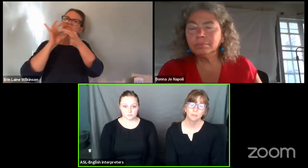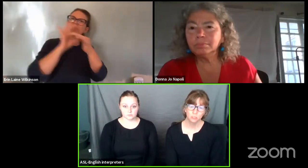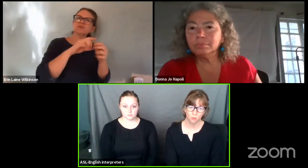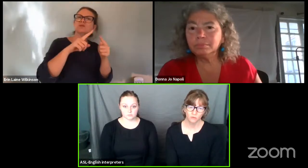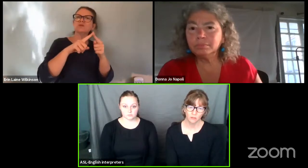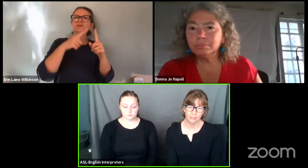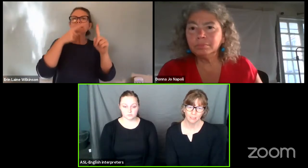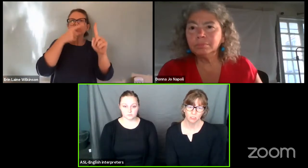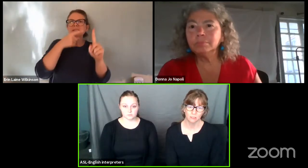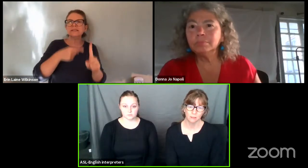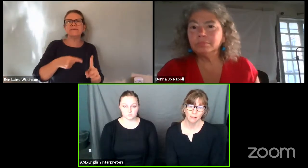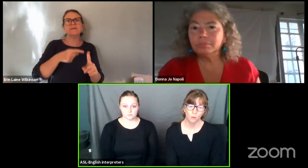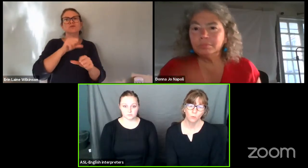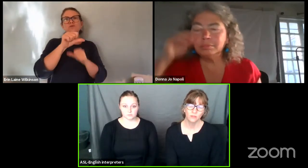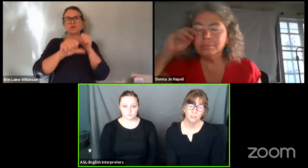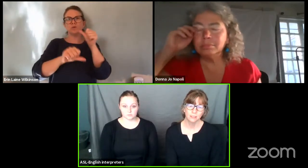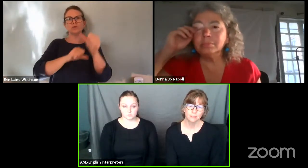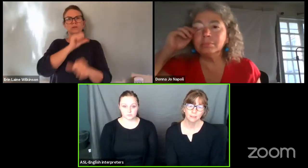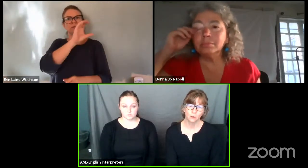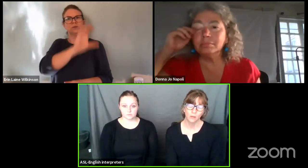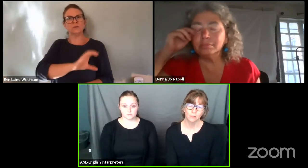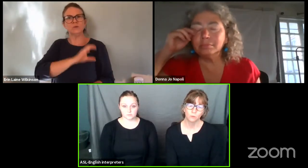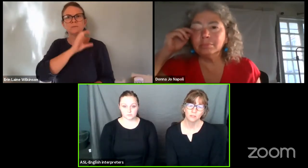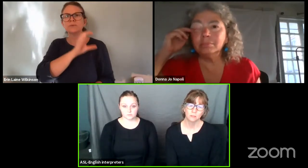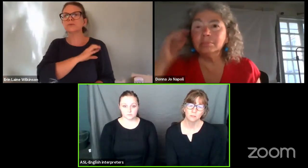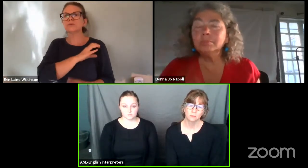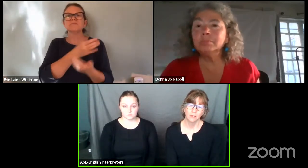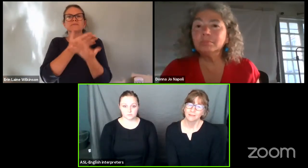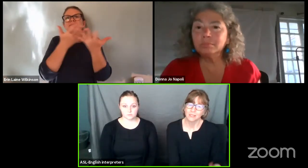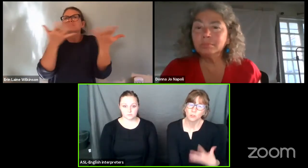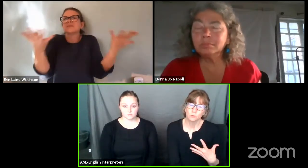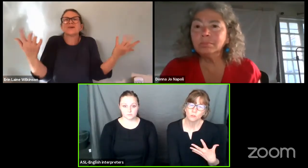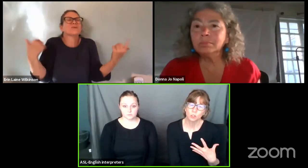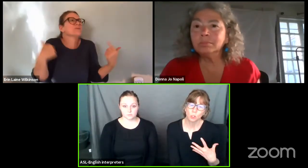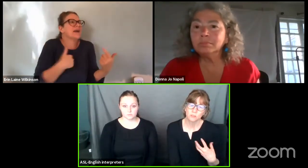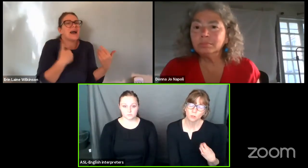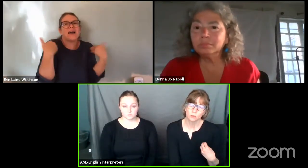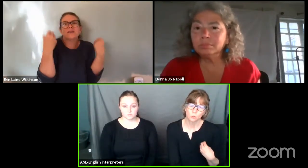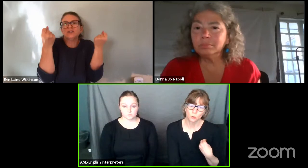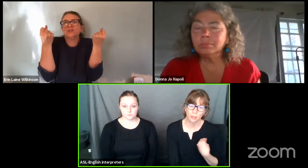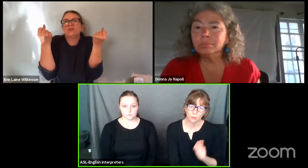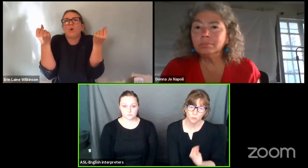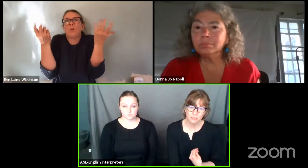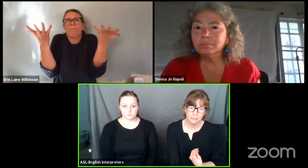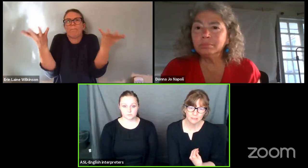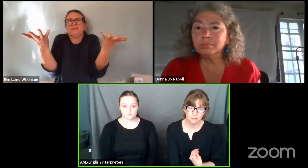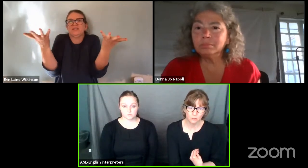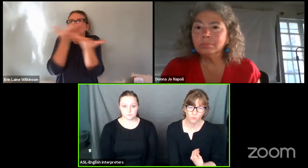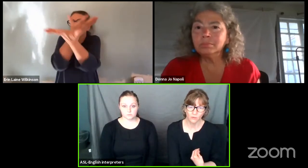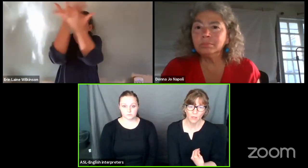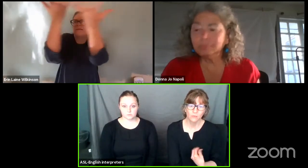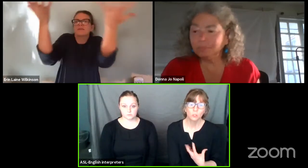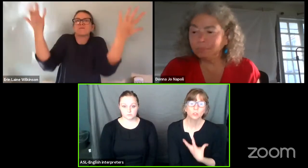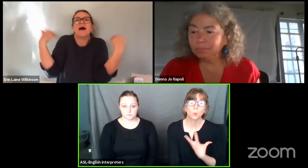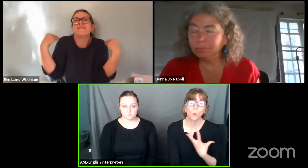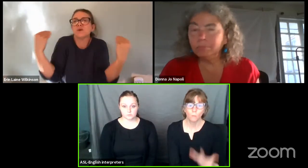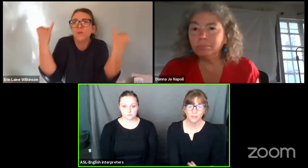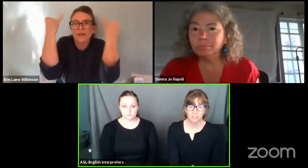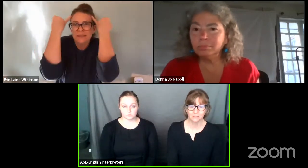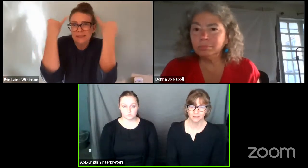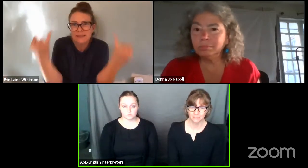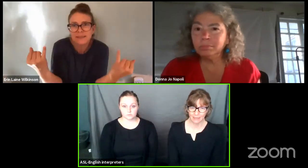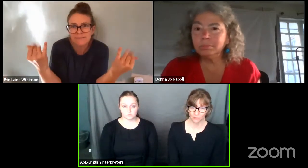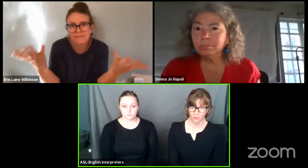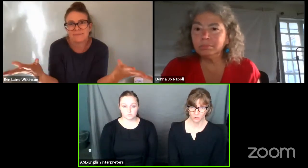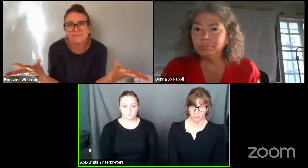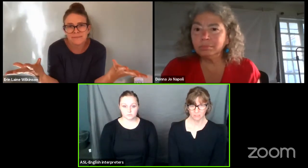the potential variation within ASL and within that could show us certain social characteristics and so forth. There's so much,